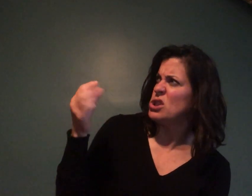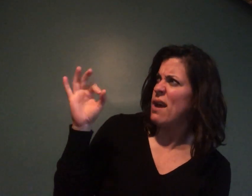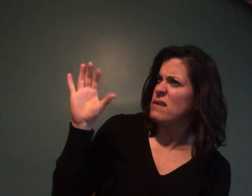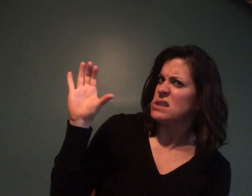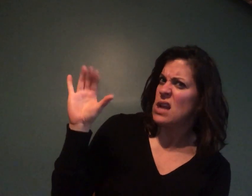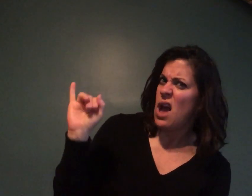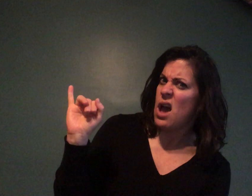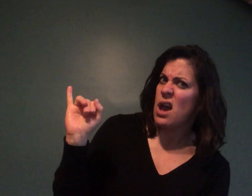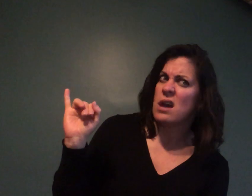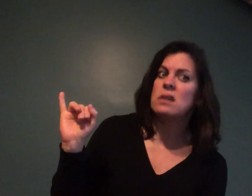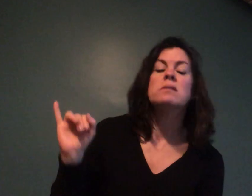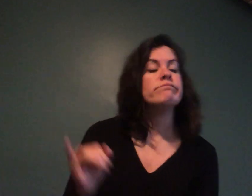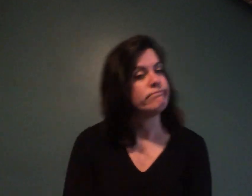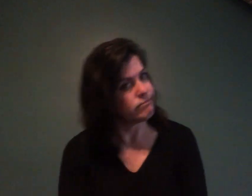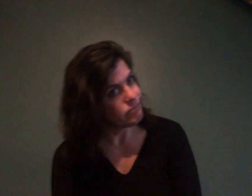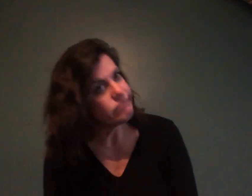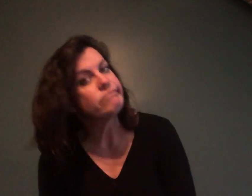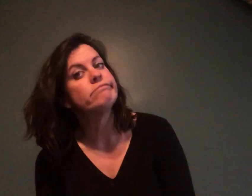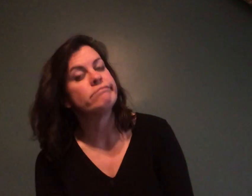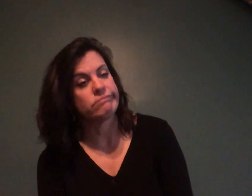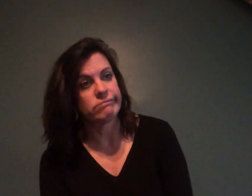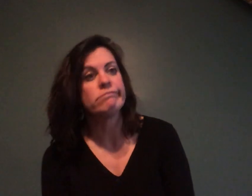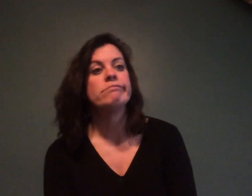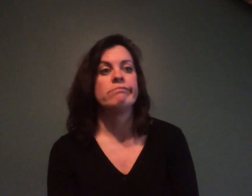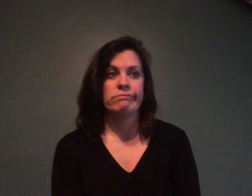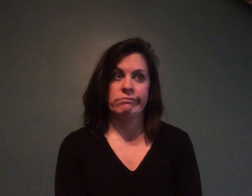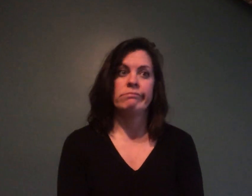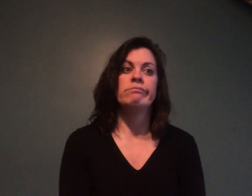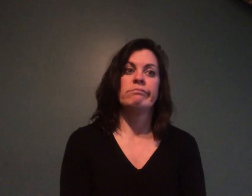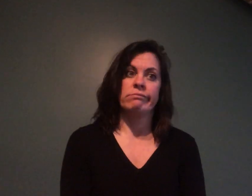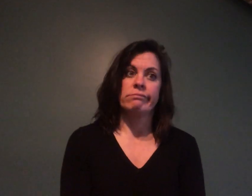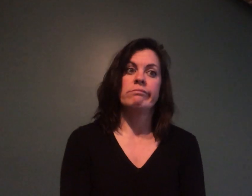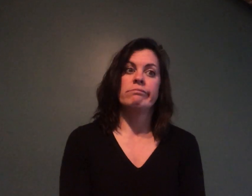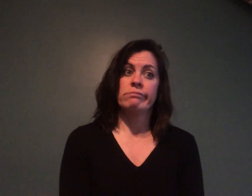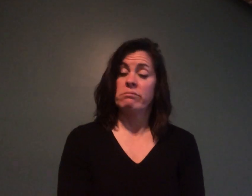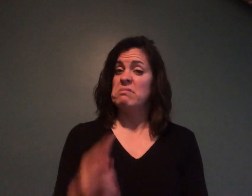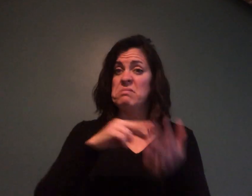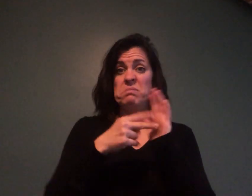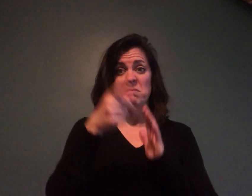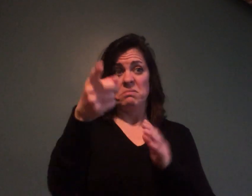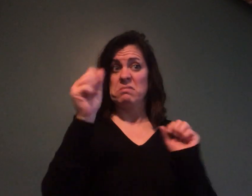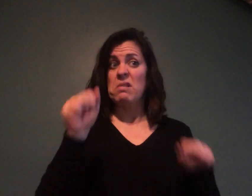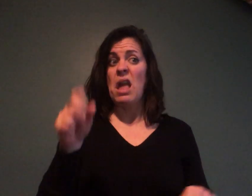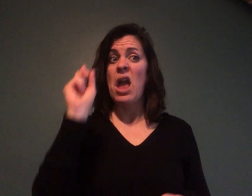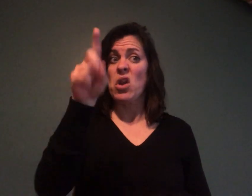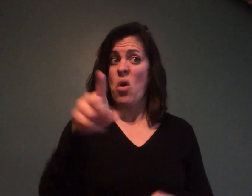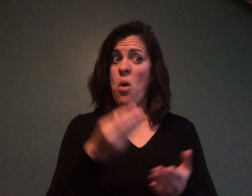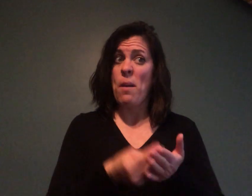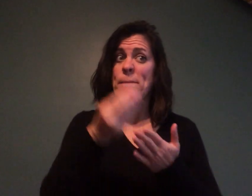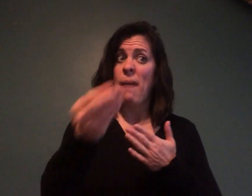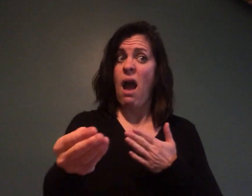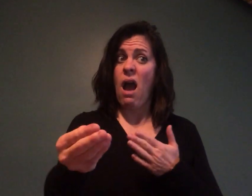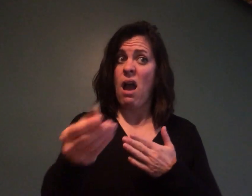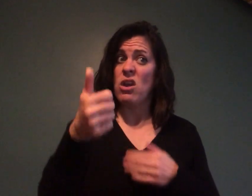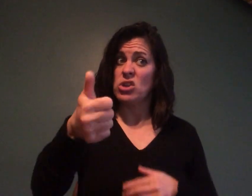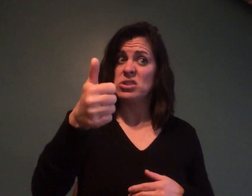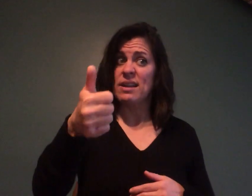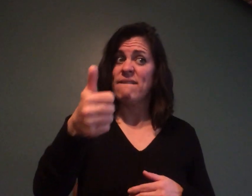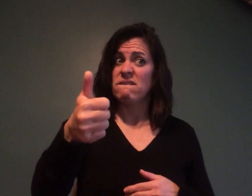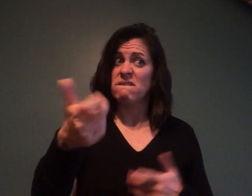Okay. Every one of you can go buy one of these. Keep it with you. I have 3 of them. I have one in my house that I keep with my emergency stuff.